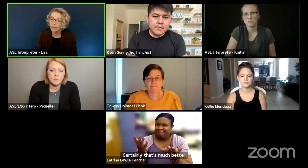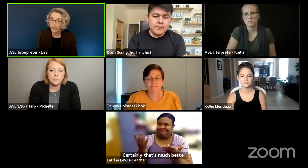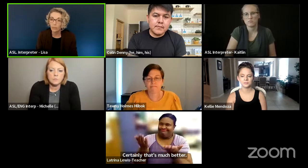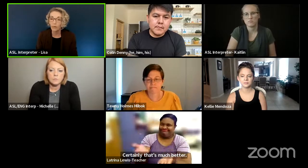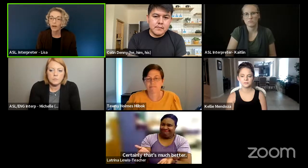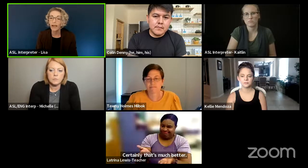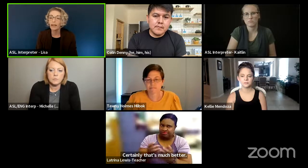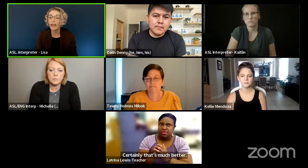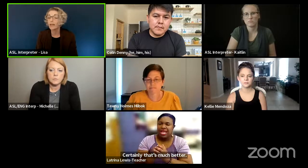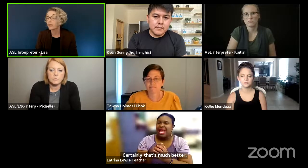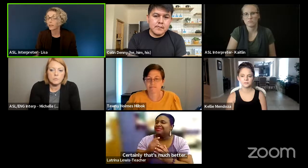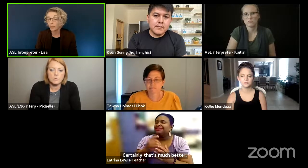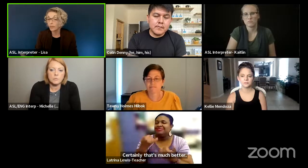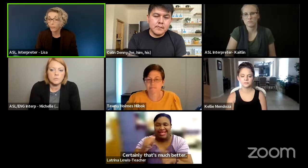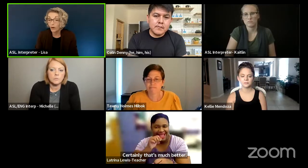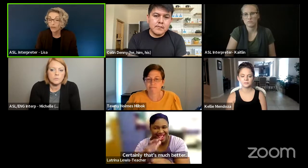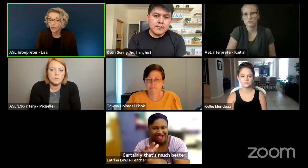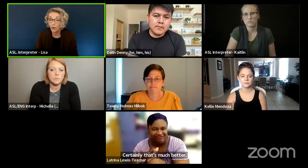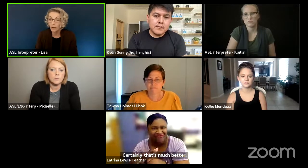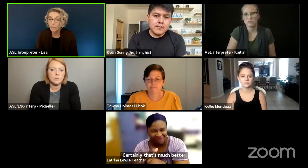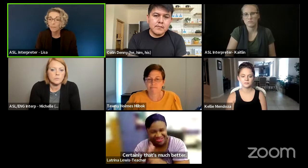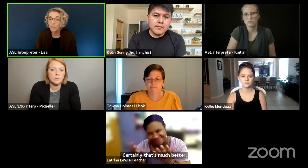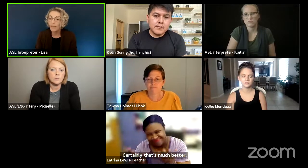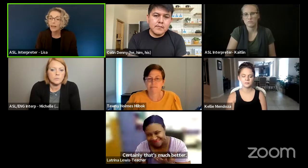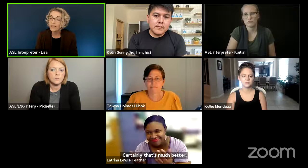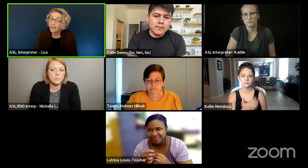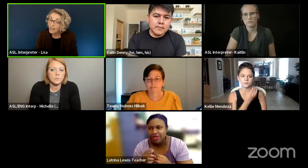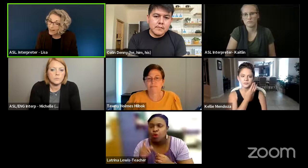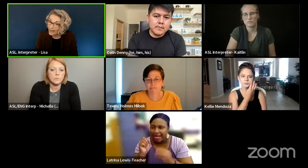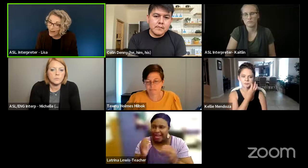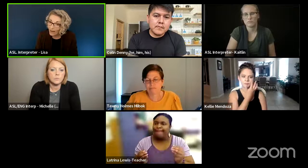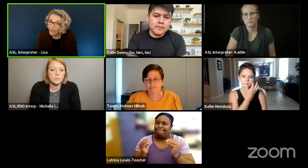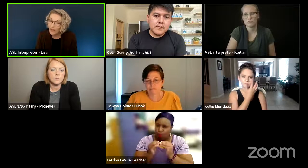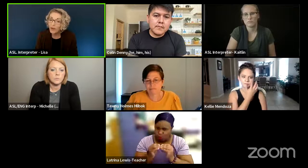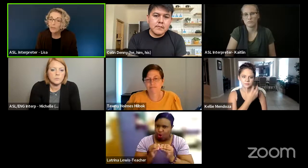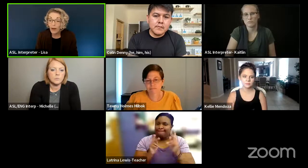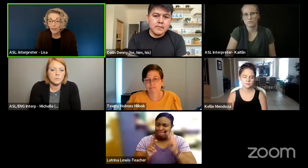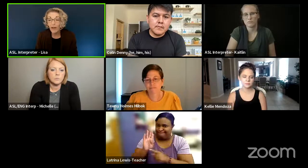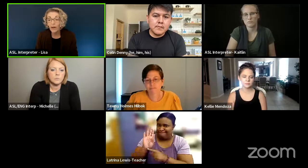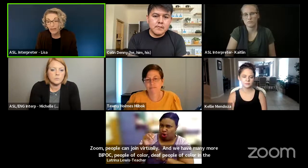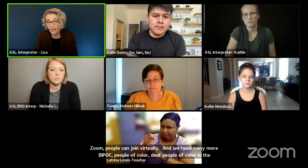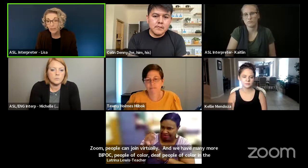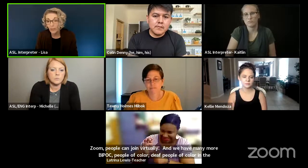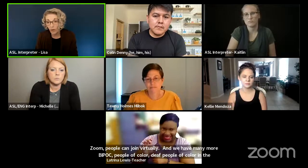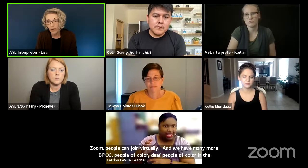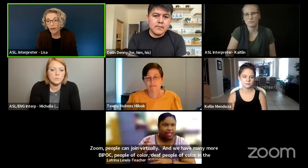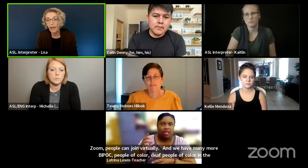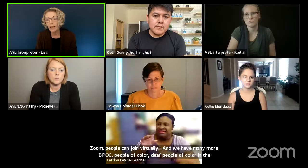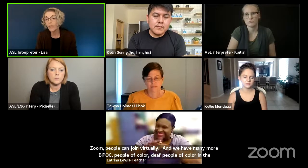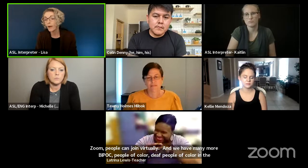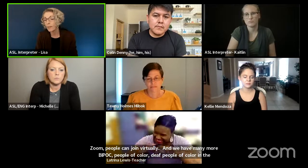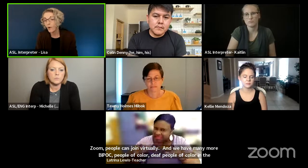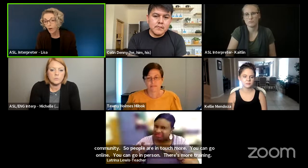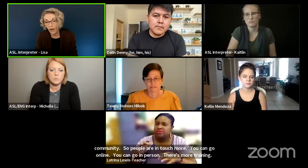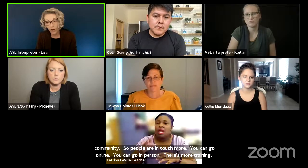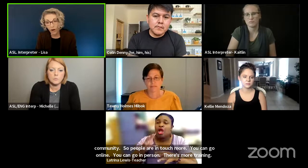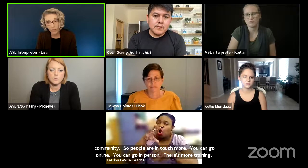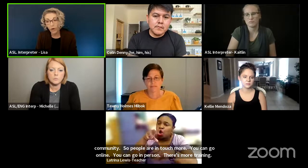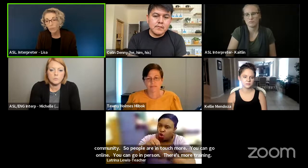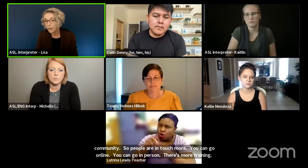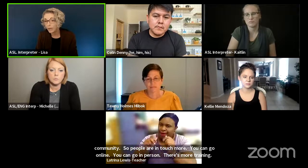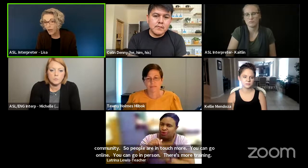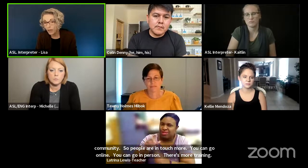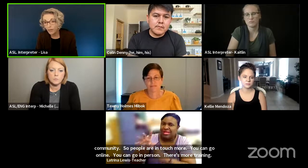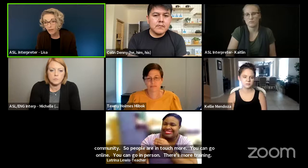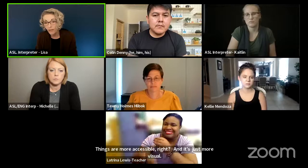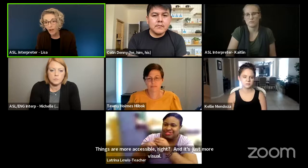things are more accessible, right? And it's just more visual. Still not enough. but there is more. There are